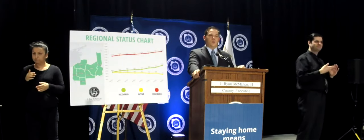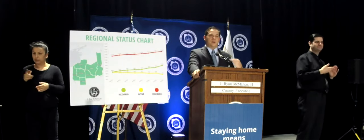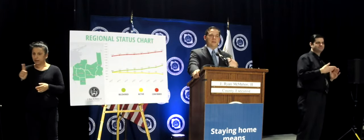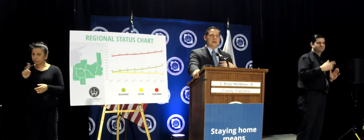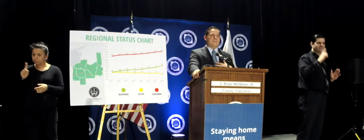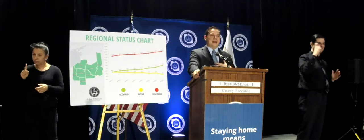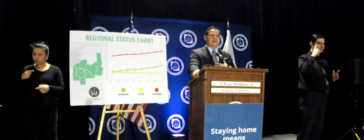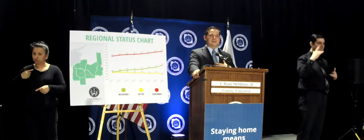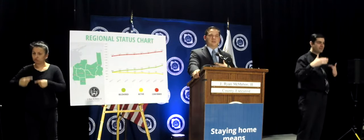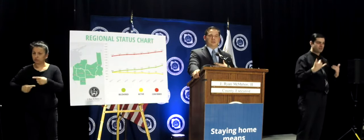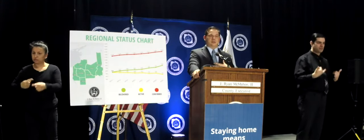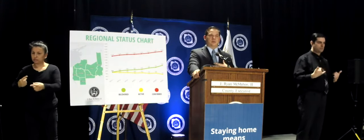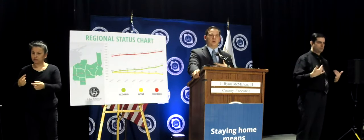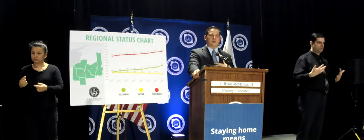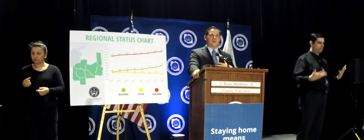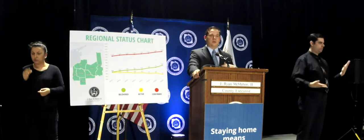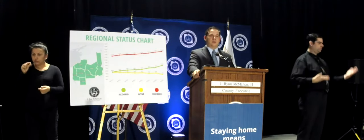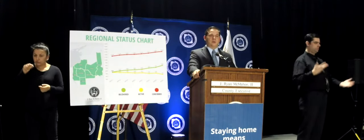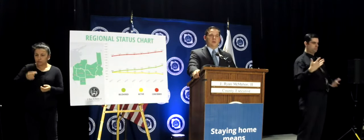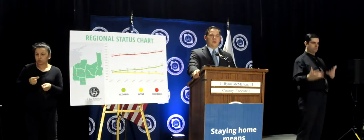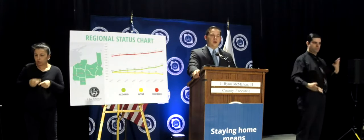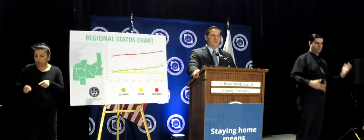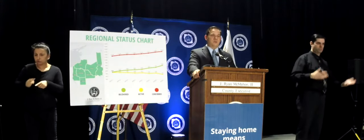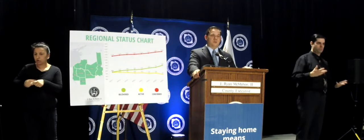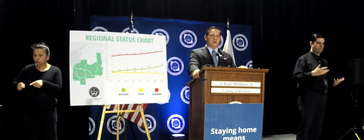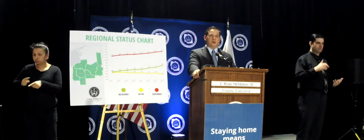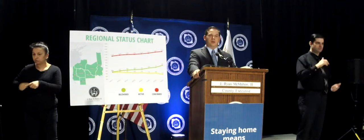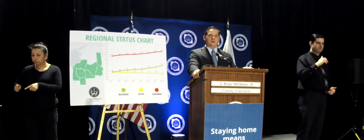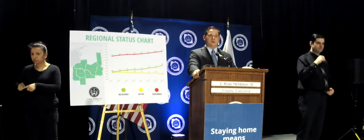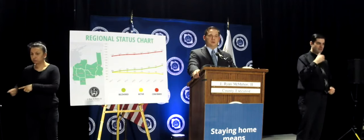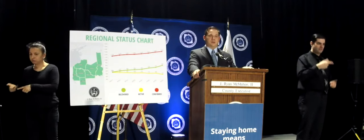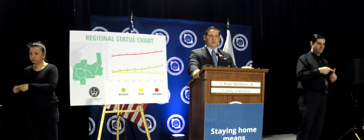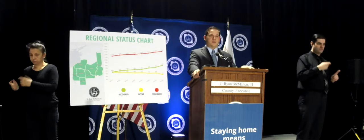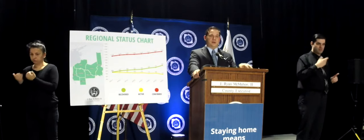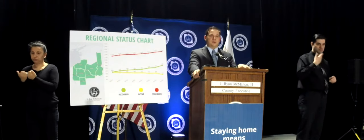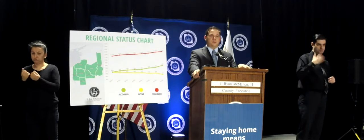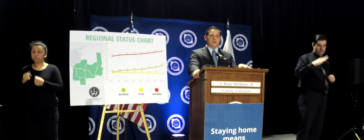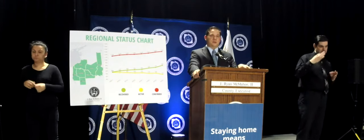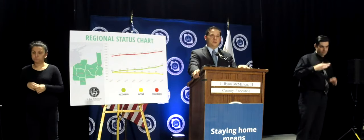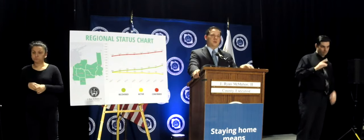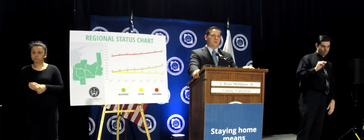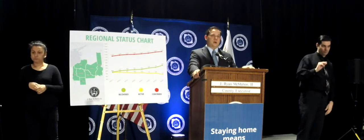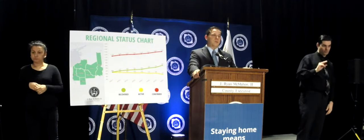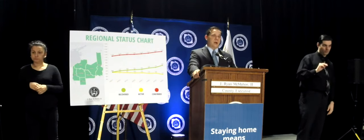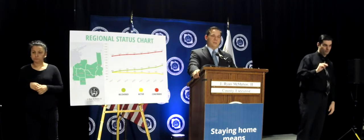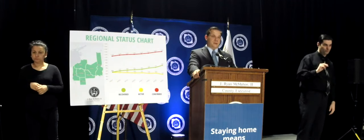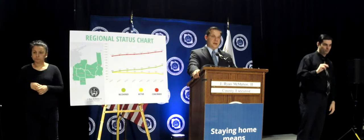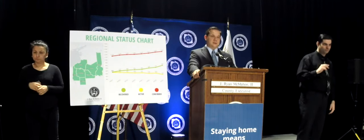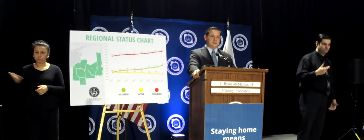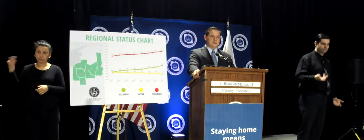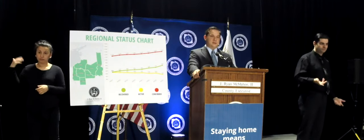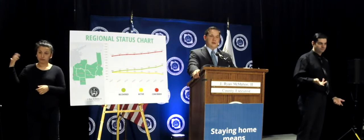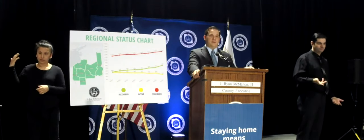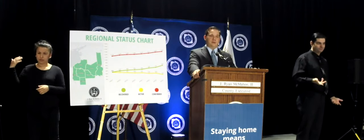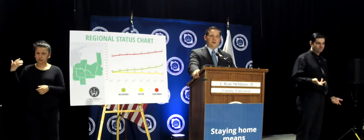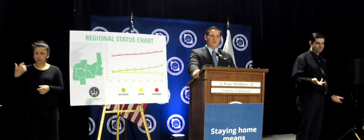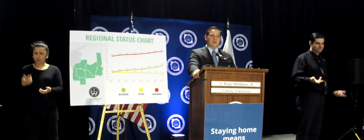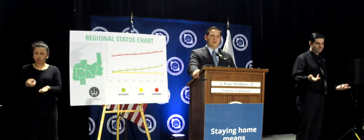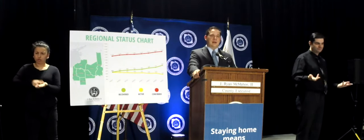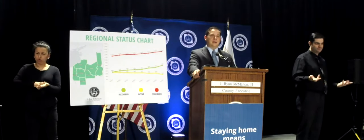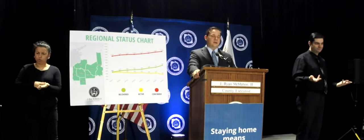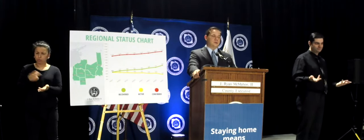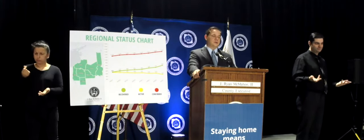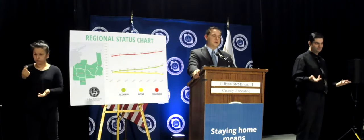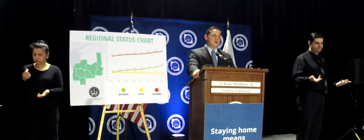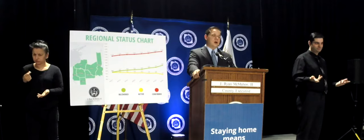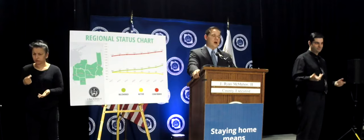because we made a bad decision at the local level. We've been making good decisions. That's why we've had surpluses. That's why we've been cutting property taxes every year for the last